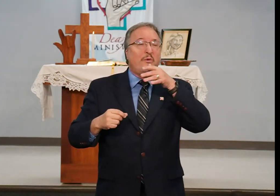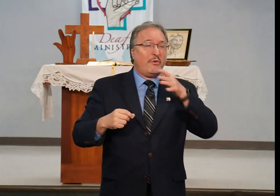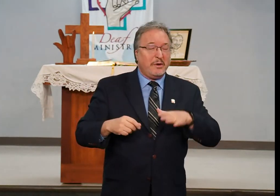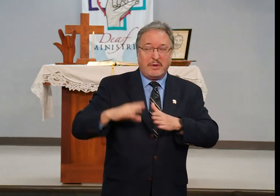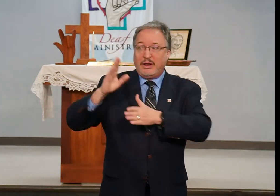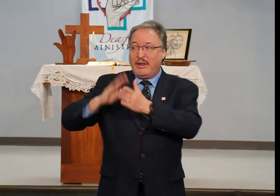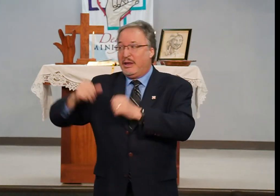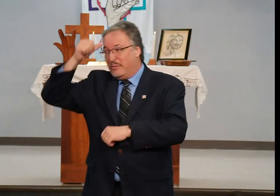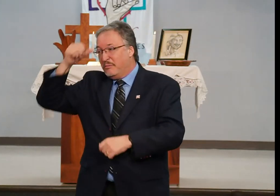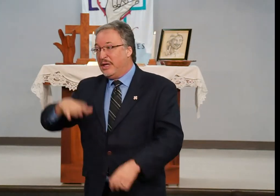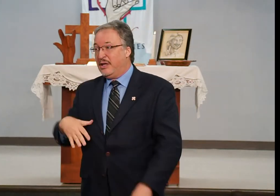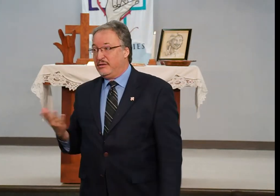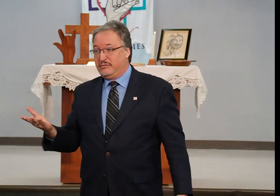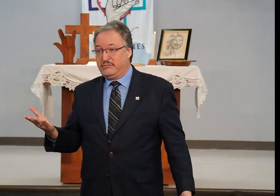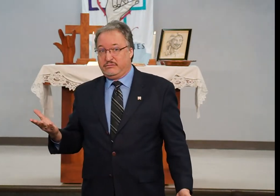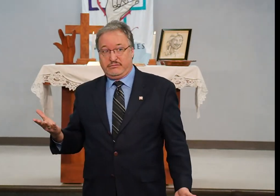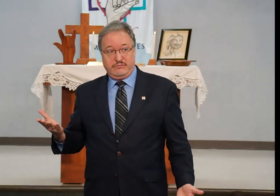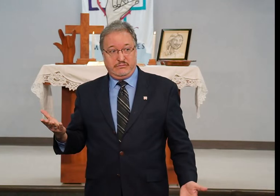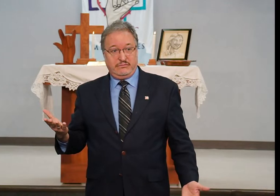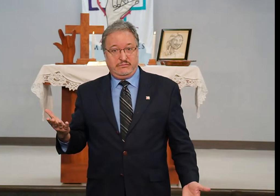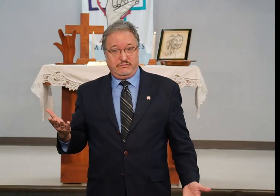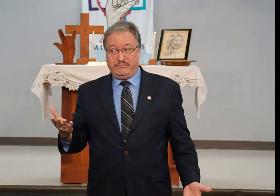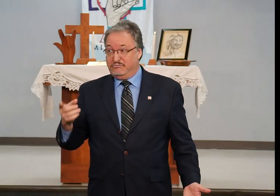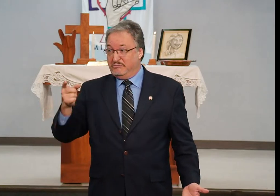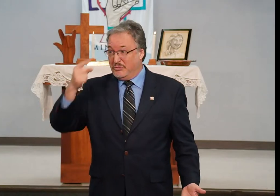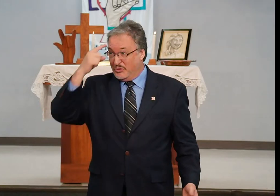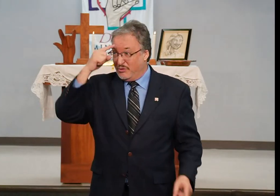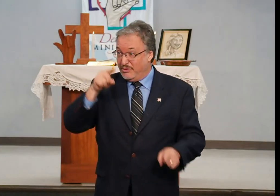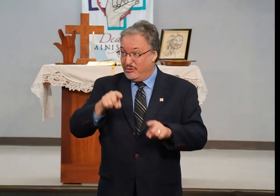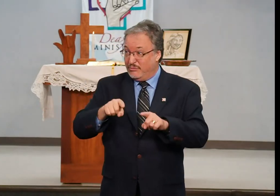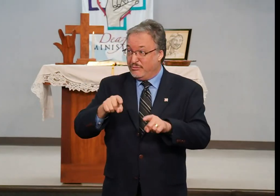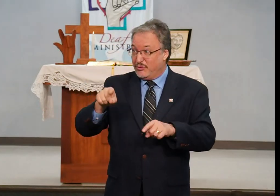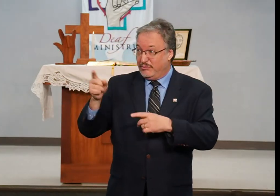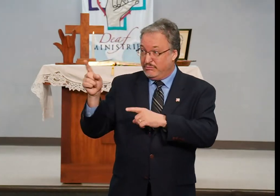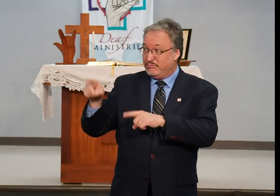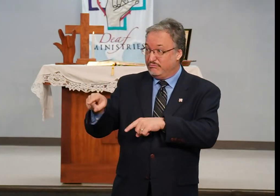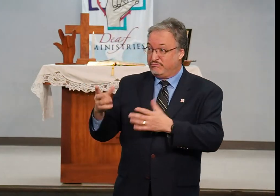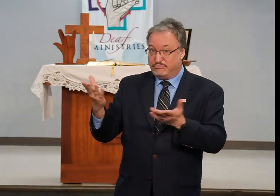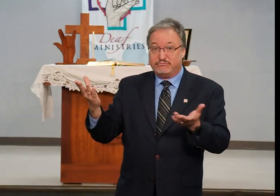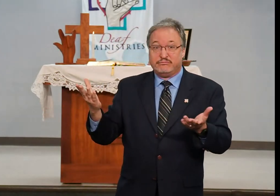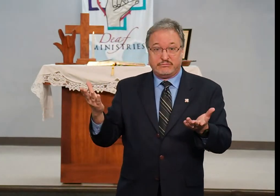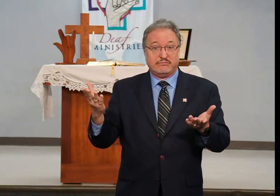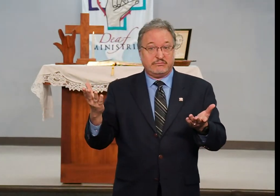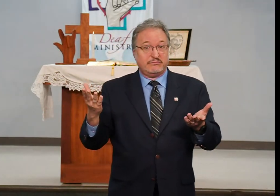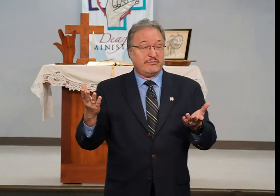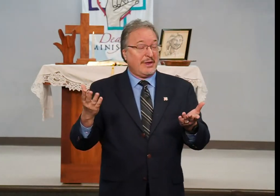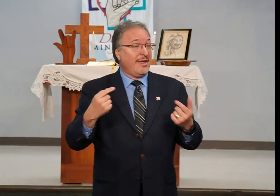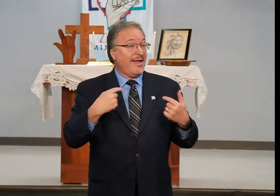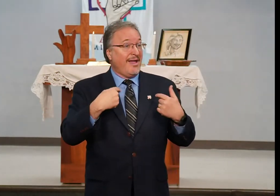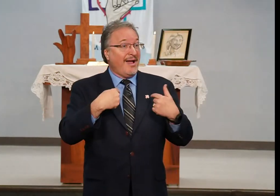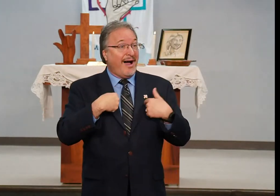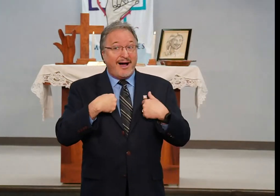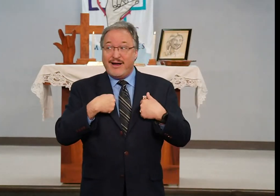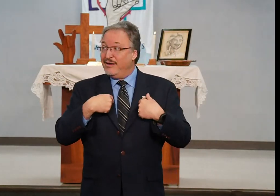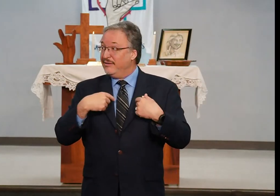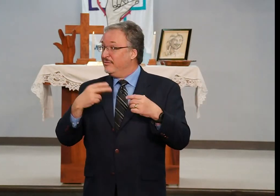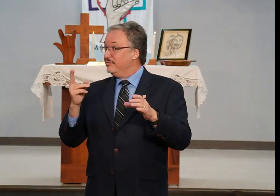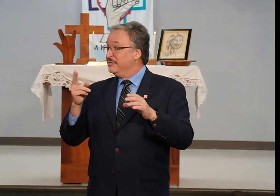of women that were part of that conference and that mission. I would say even more women than men. Wouldn't you agree? We have